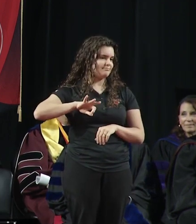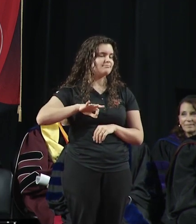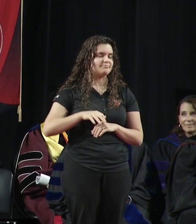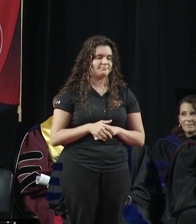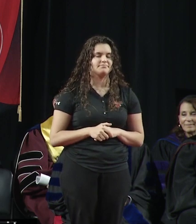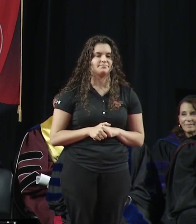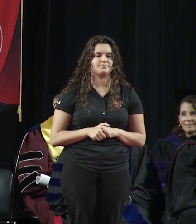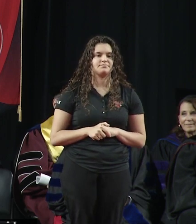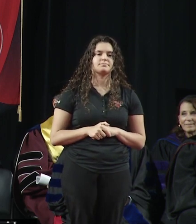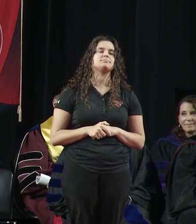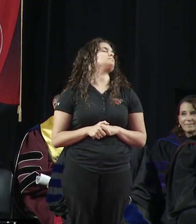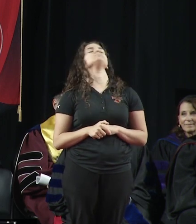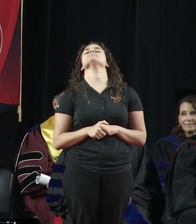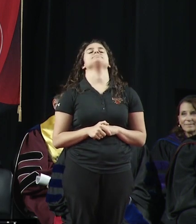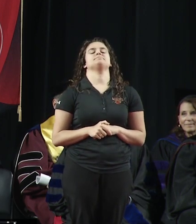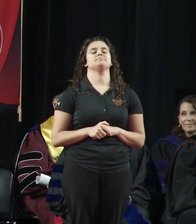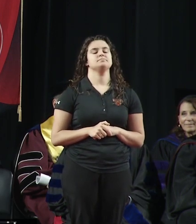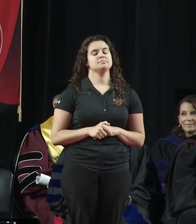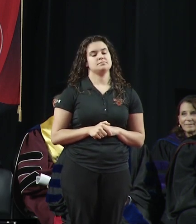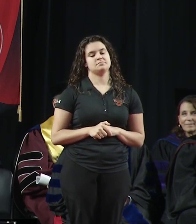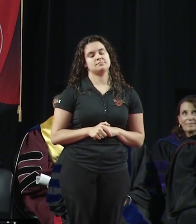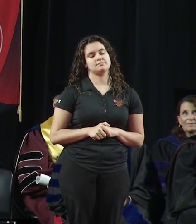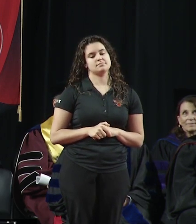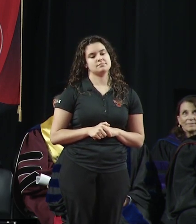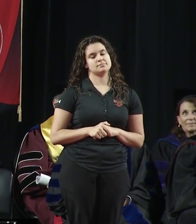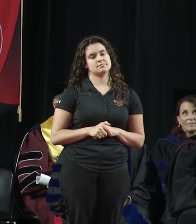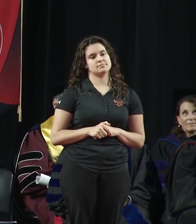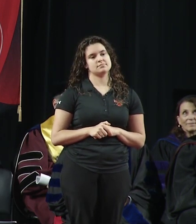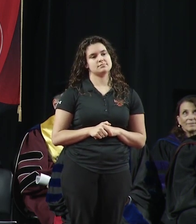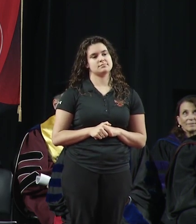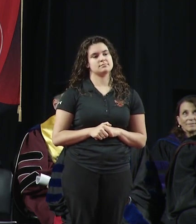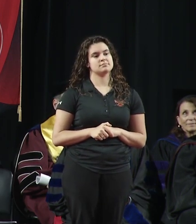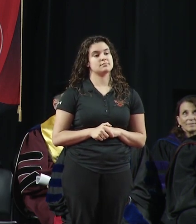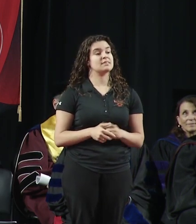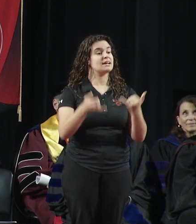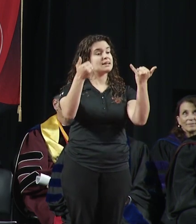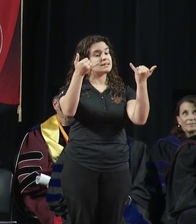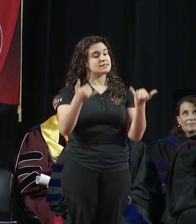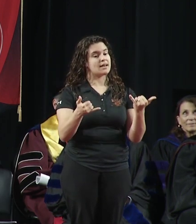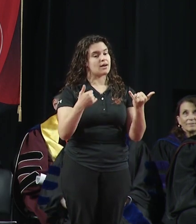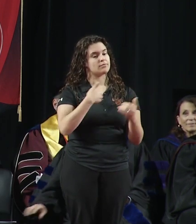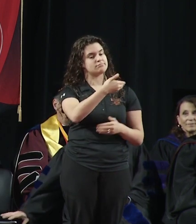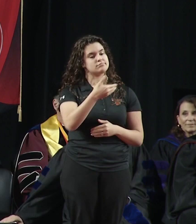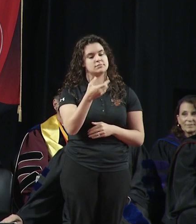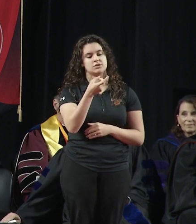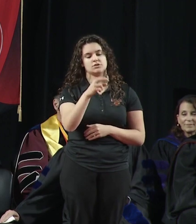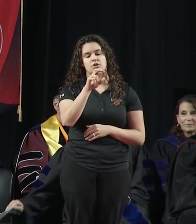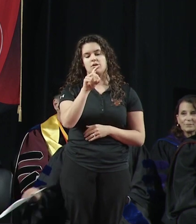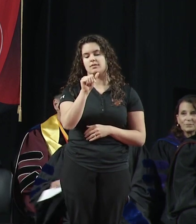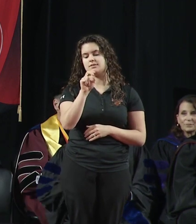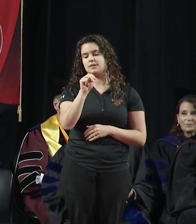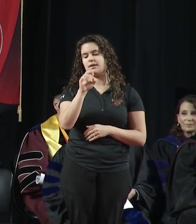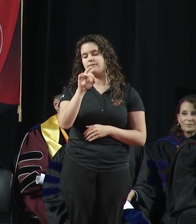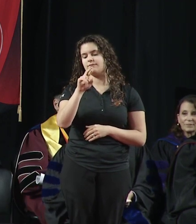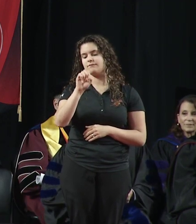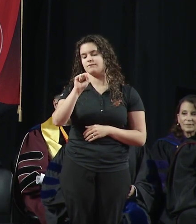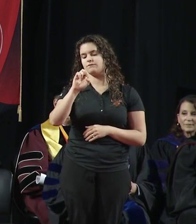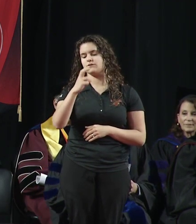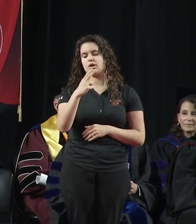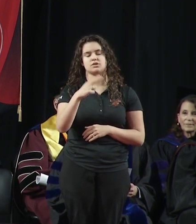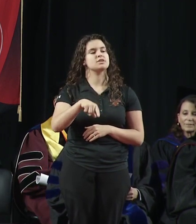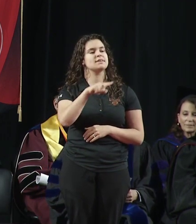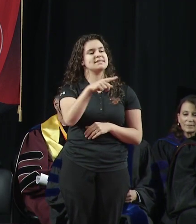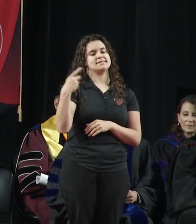for it. Now, it is my pleasure to invite Dr. Dan French, Dean of the College of Business,